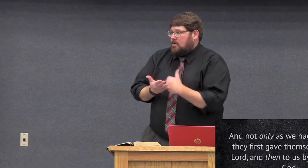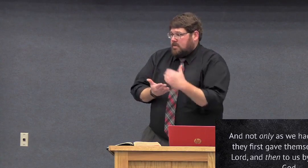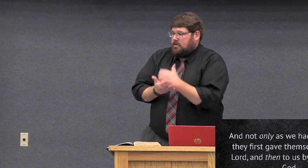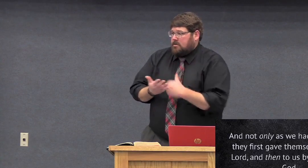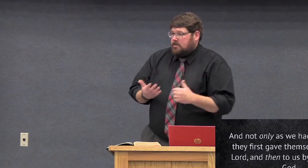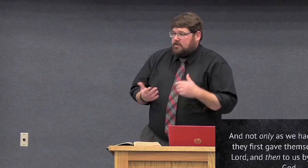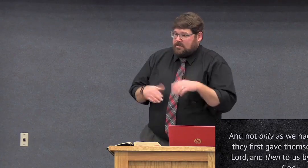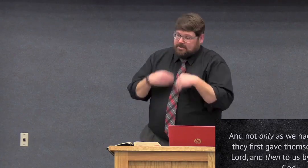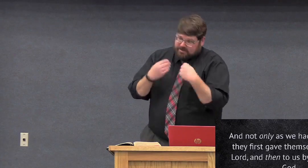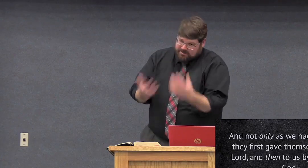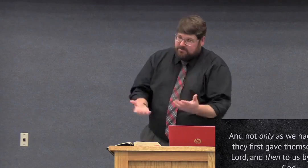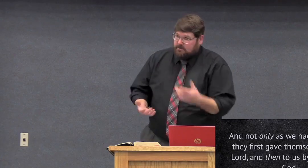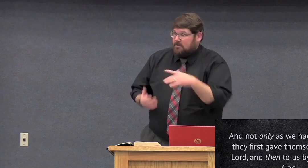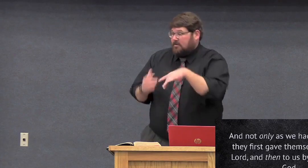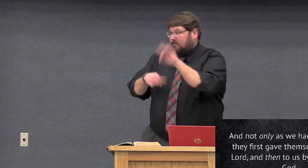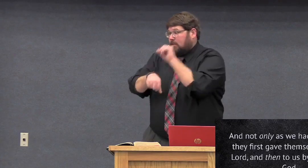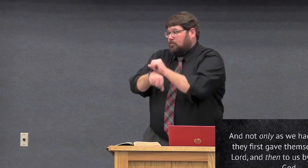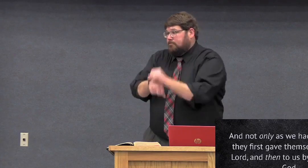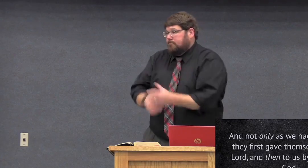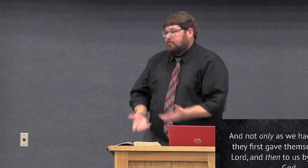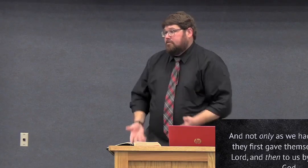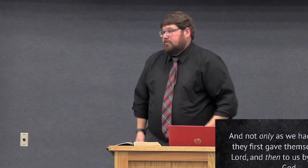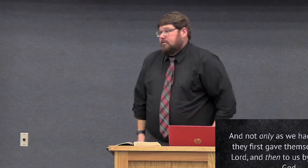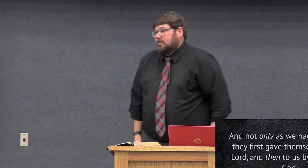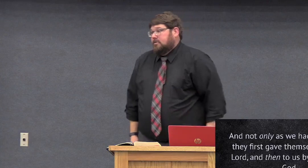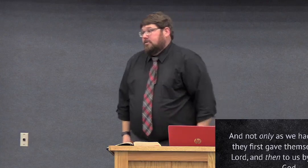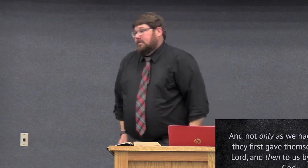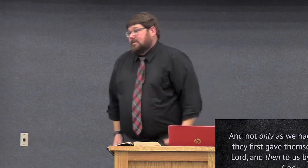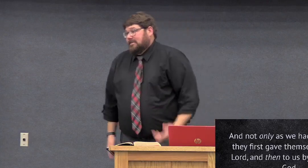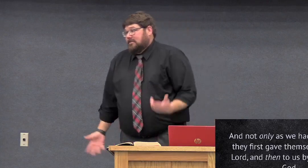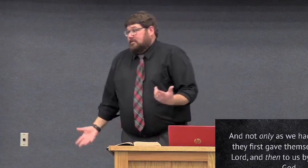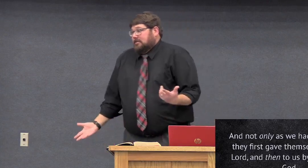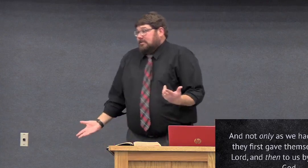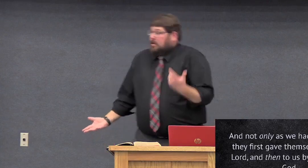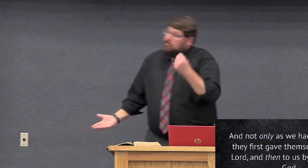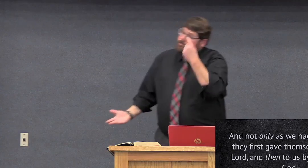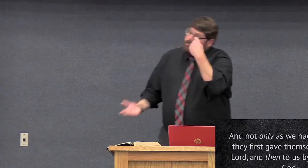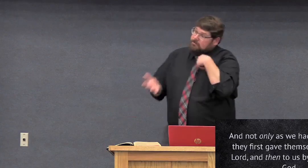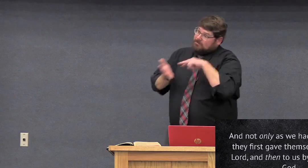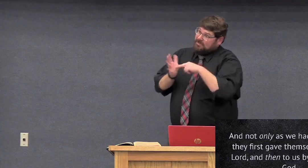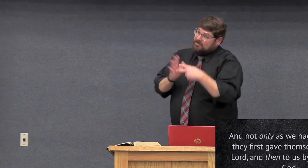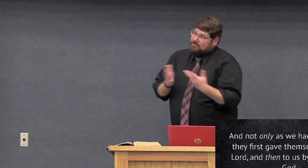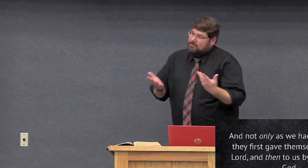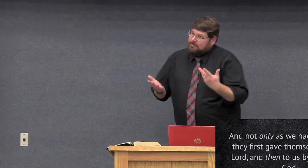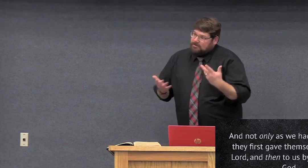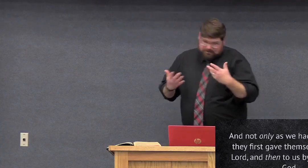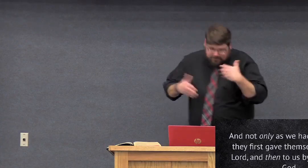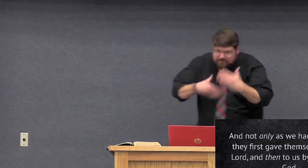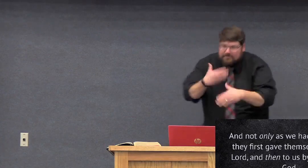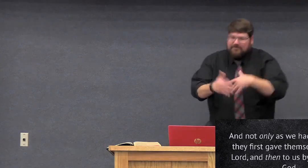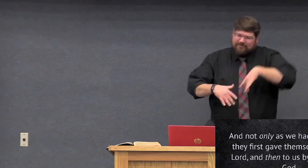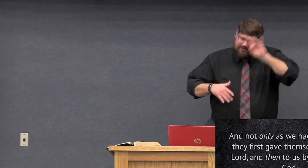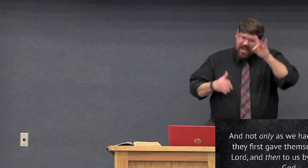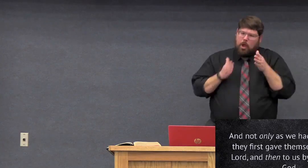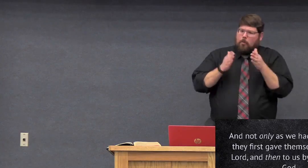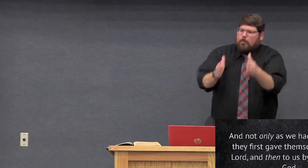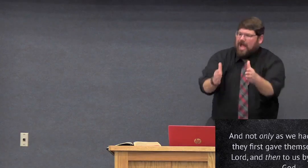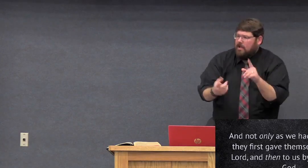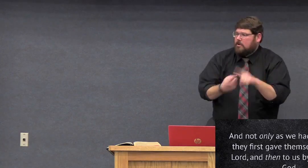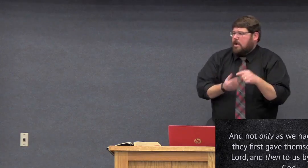What about people who don't have any income? And what do? Well, find a job. You know, if you